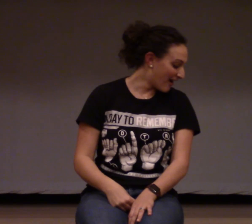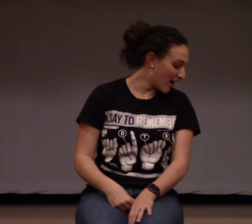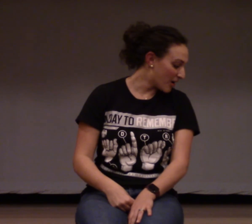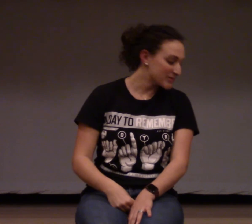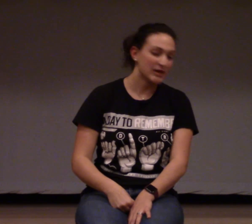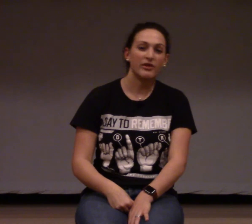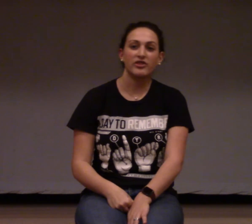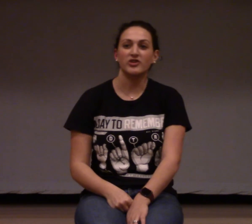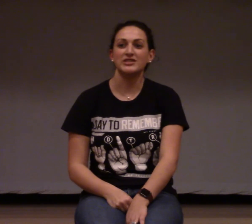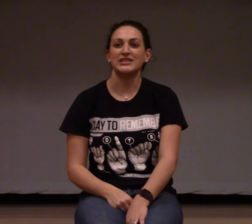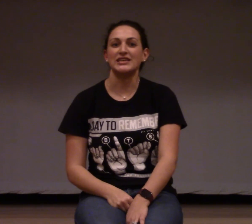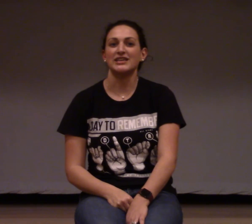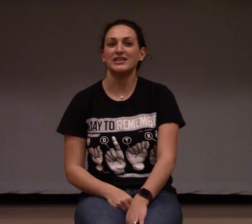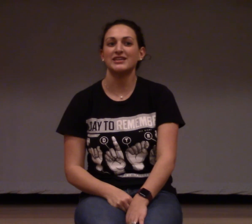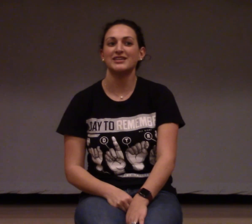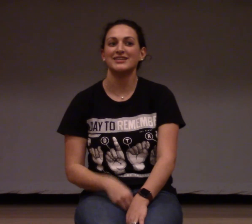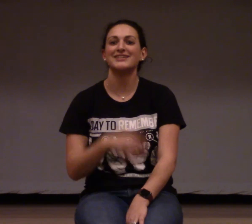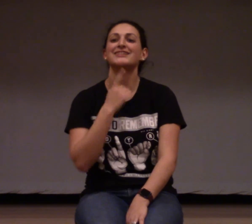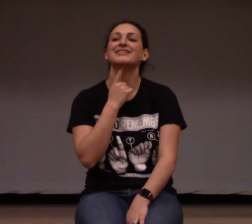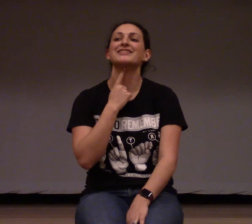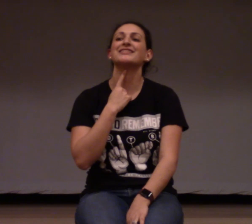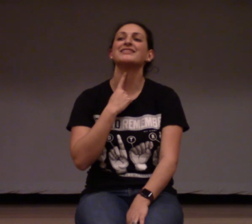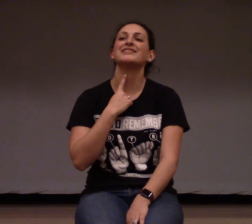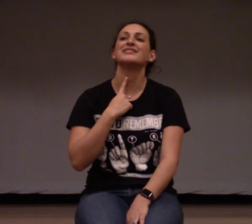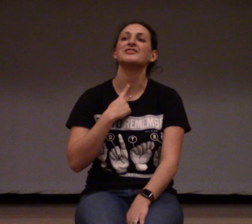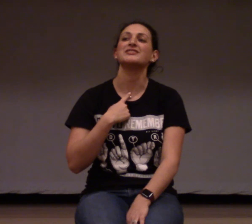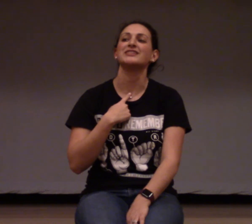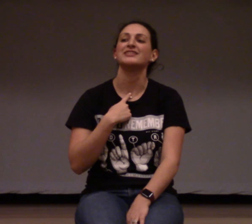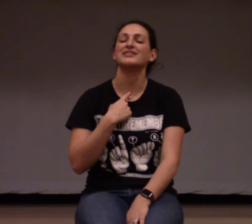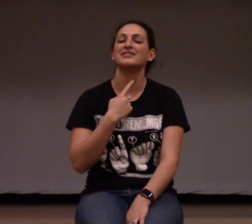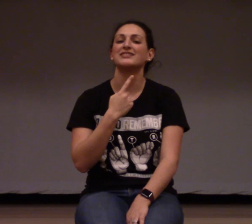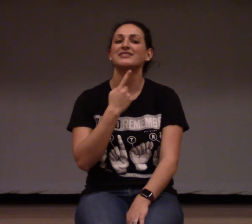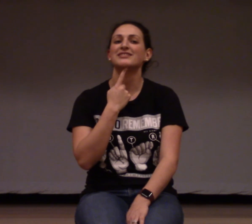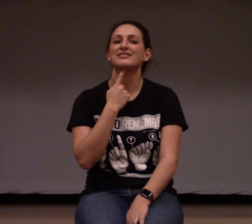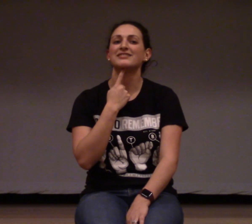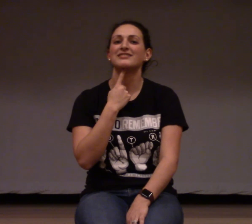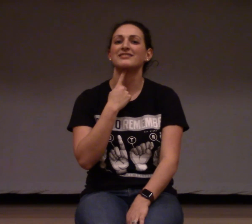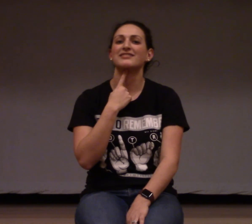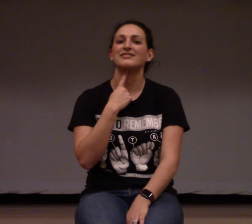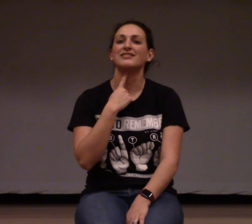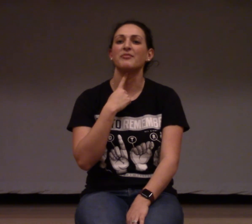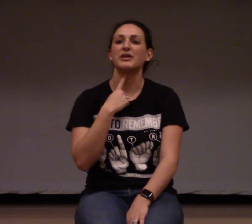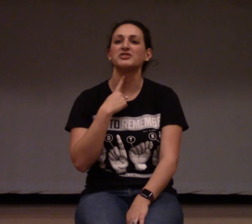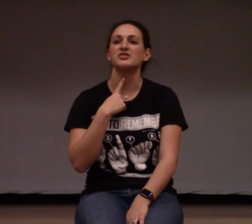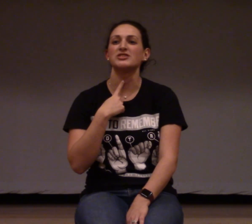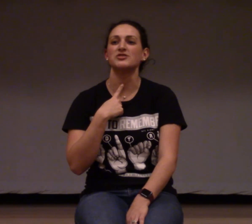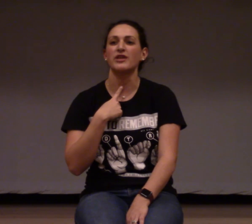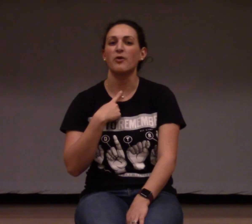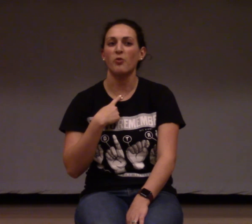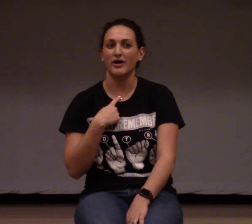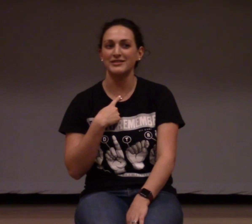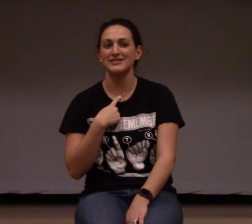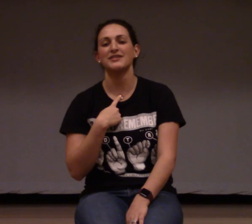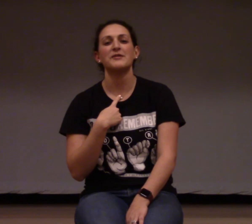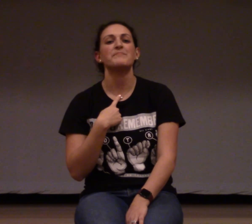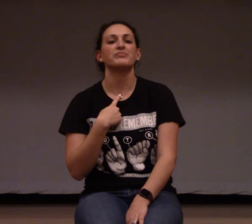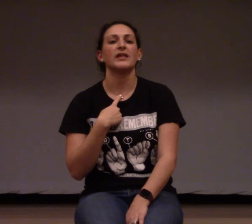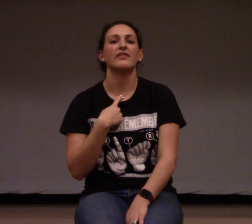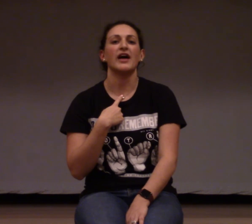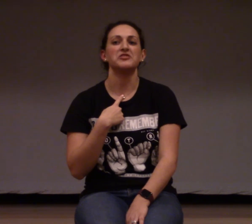are. Same with thirsty. Thirsty. Yeah, make sure you just do that once, and then your